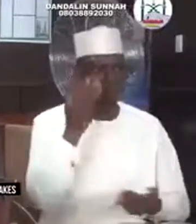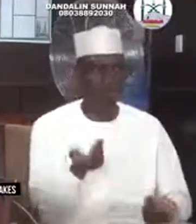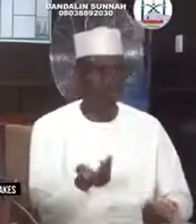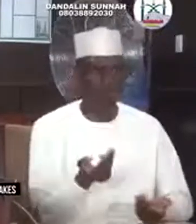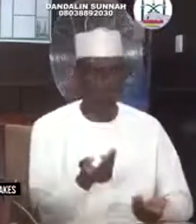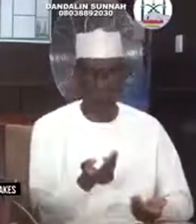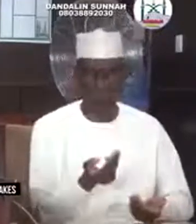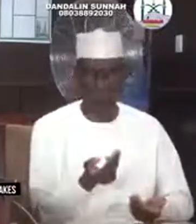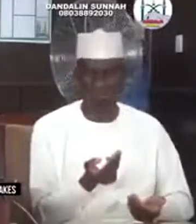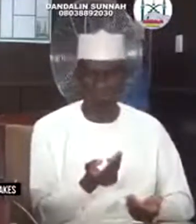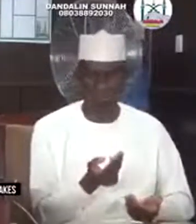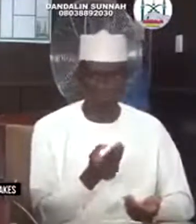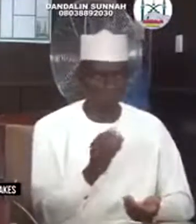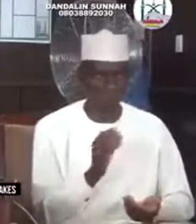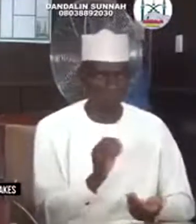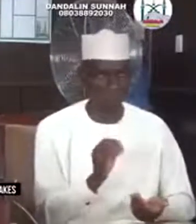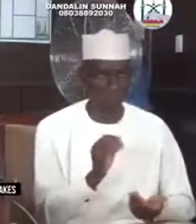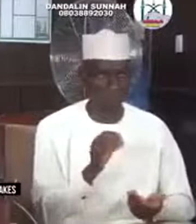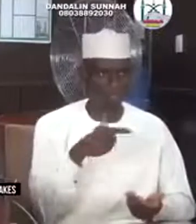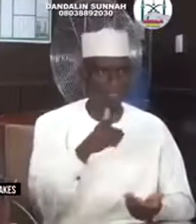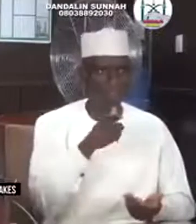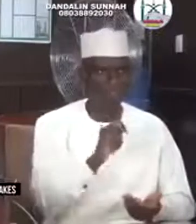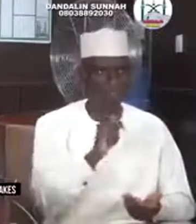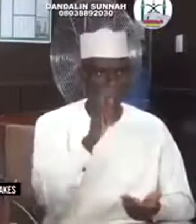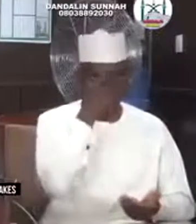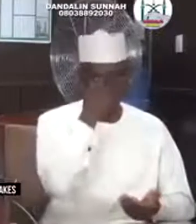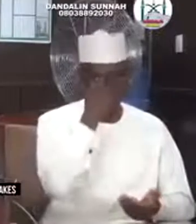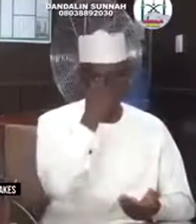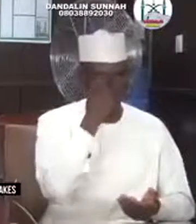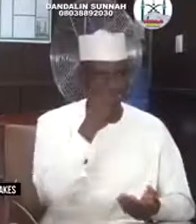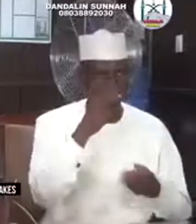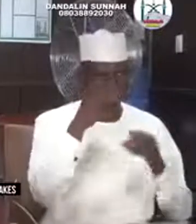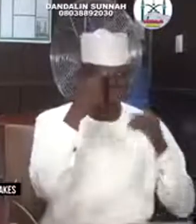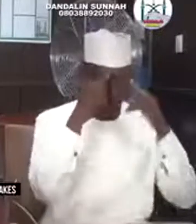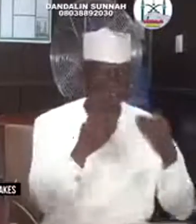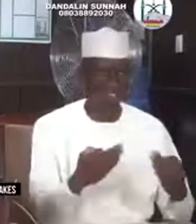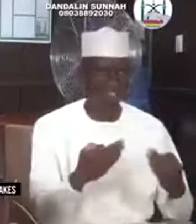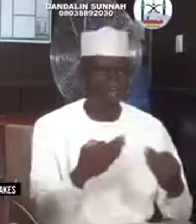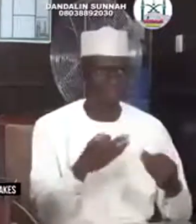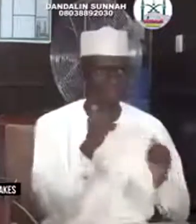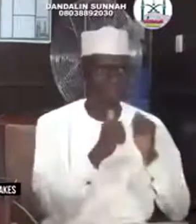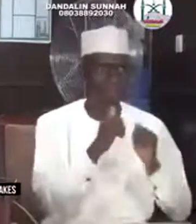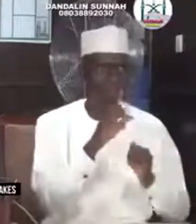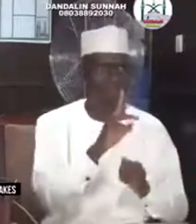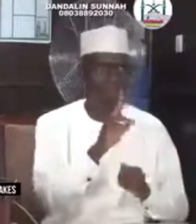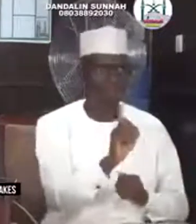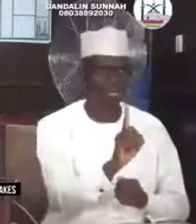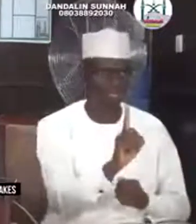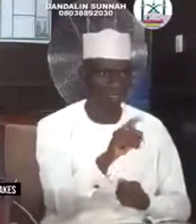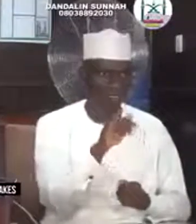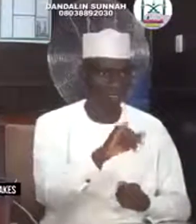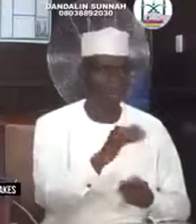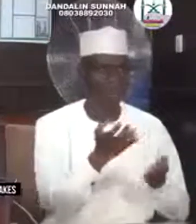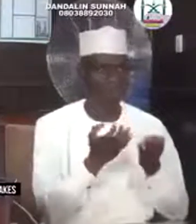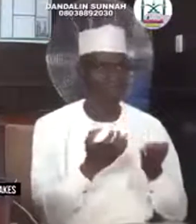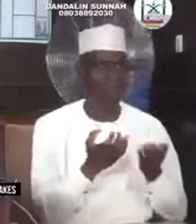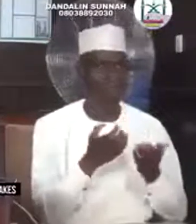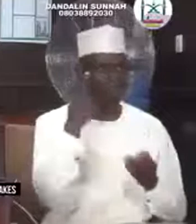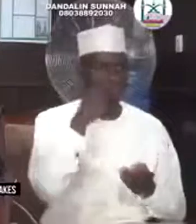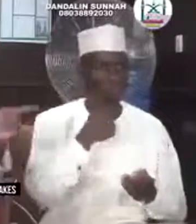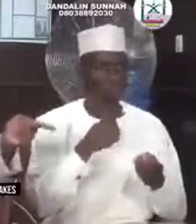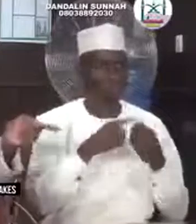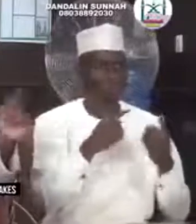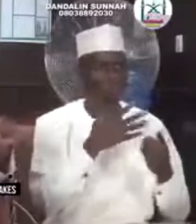So, let the government decide which one they want. For me to go to Akeka and